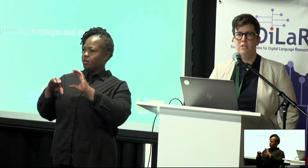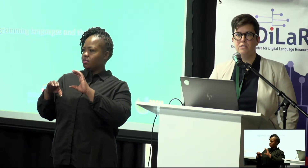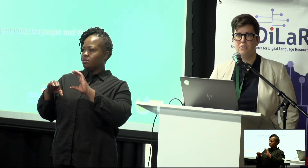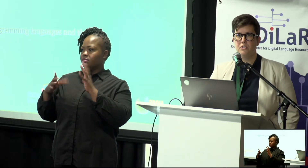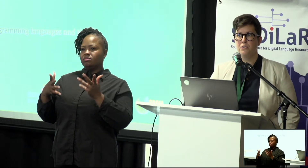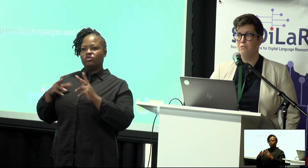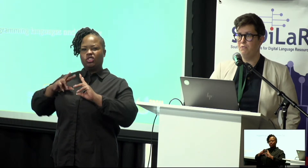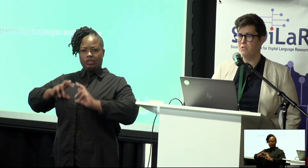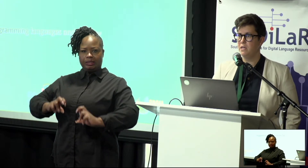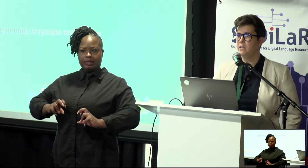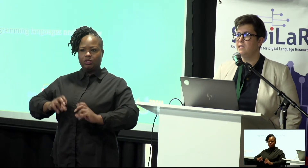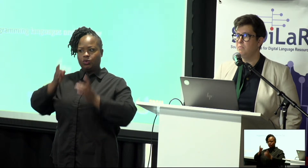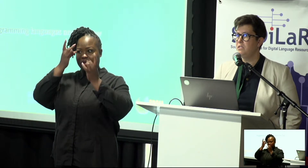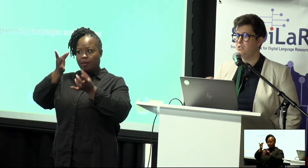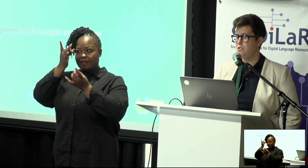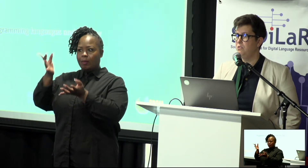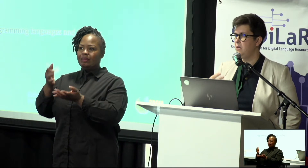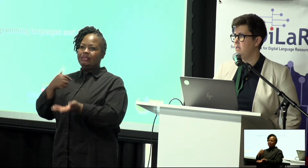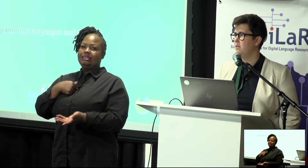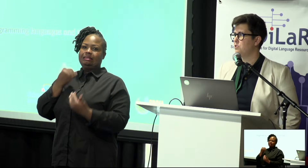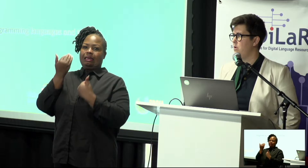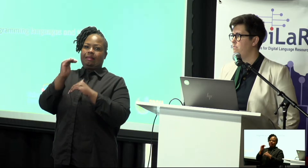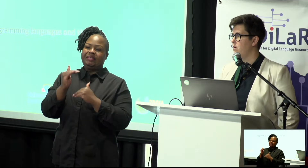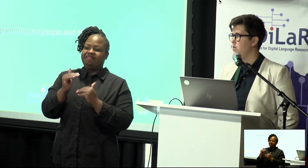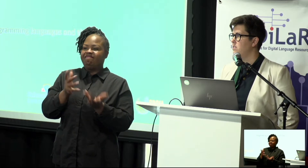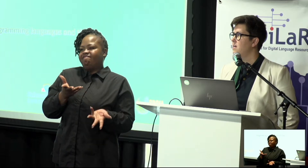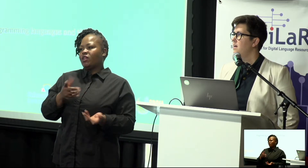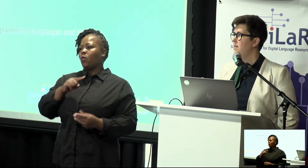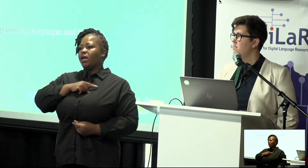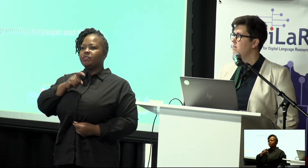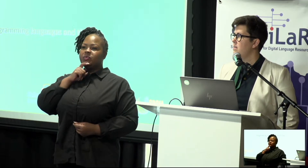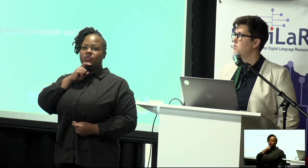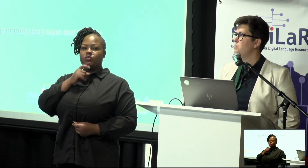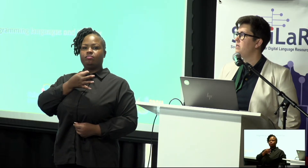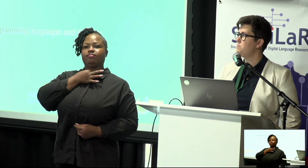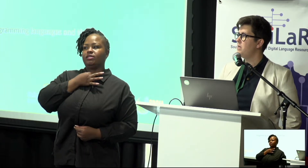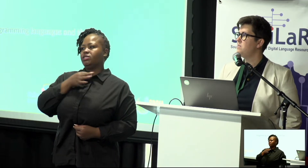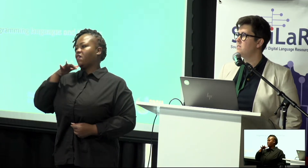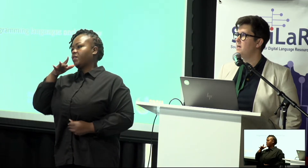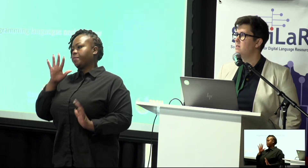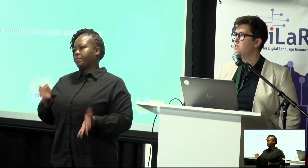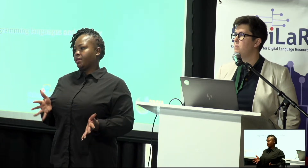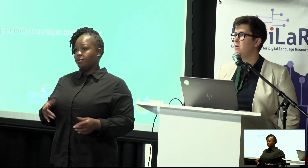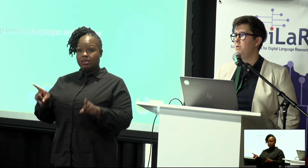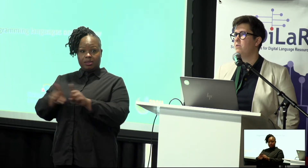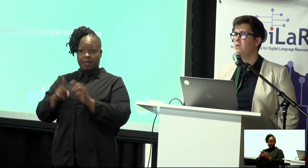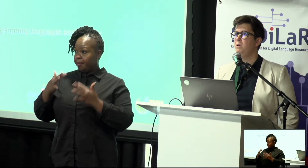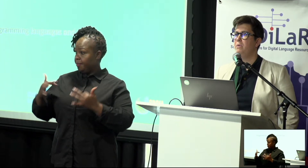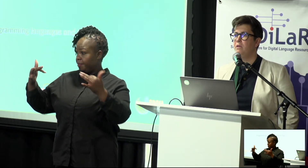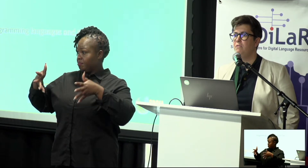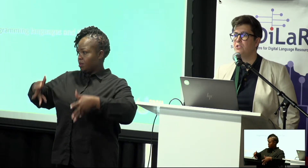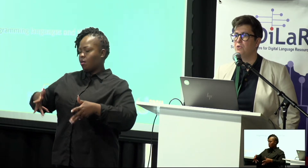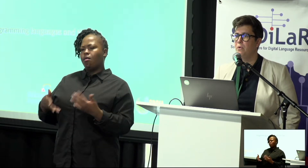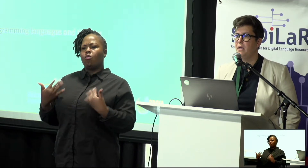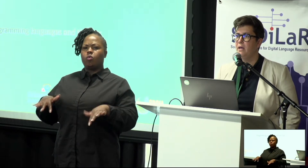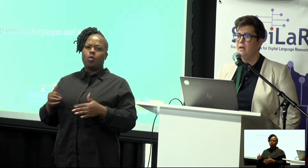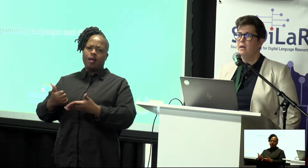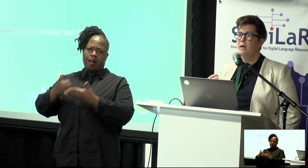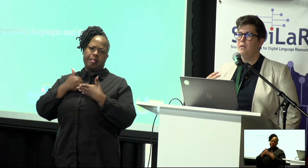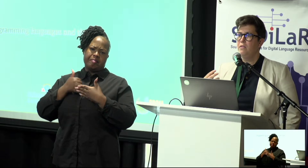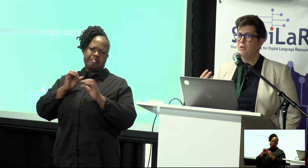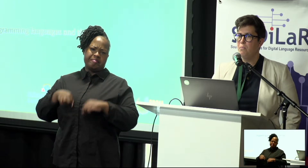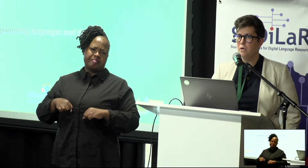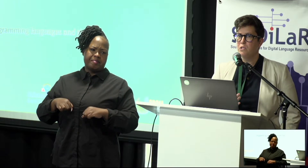my research further is limited to either English or Afrikaans. And I think that's where spaces like this become incredibly beneficial,